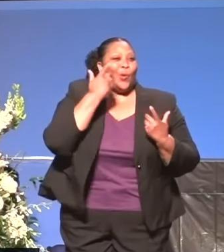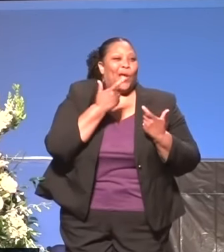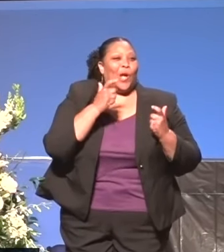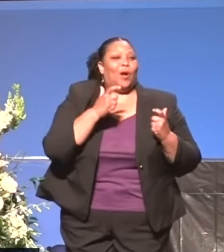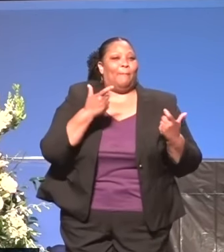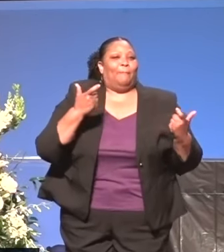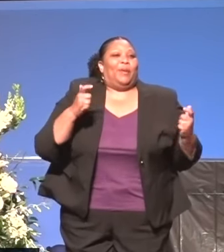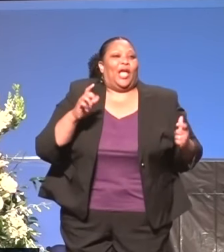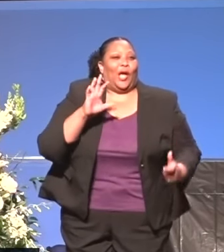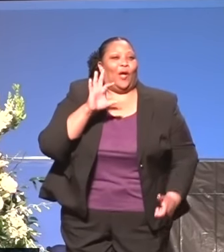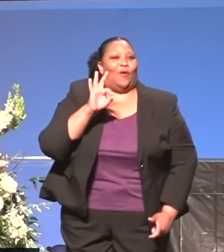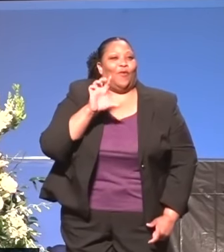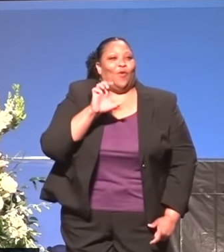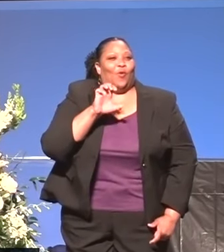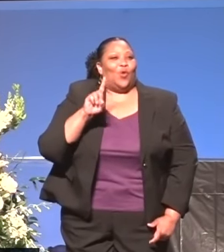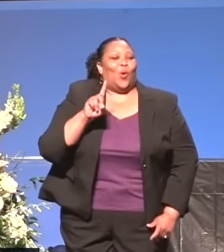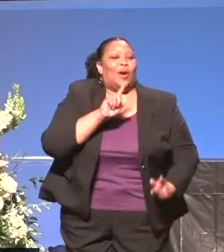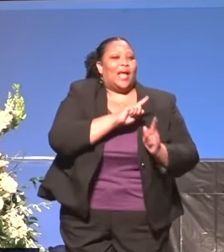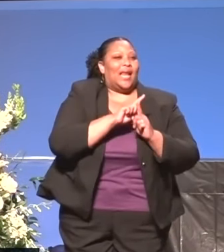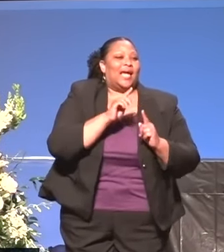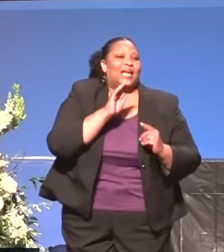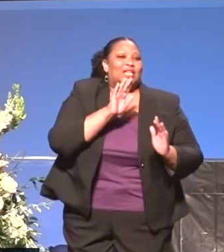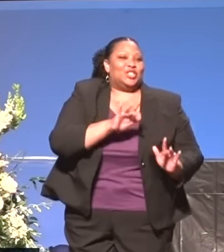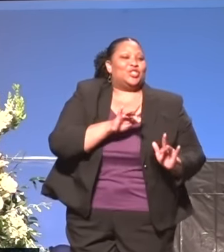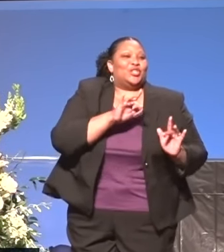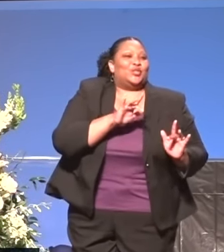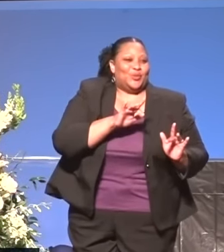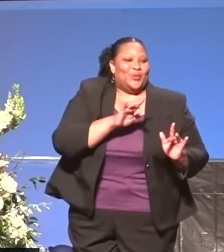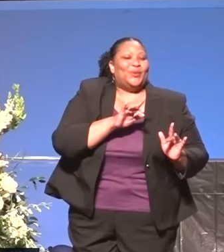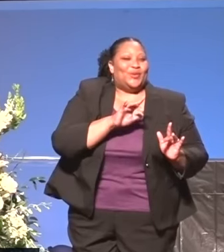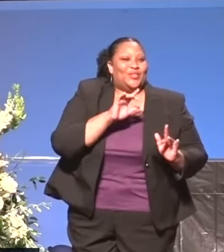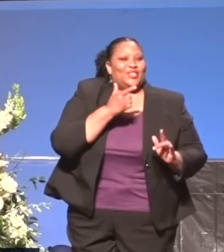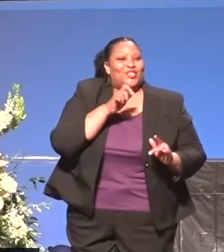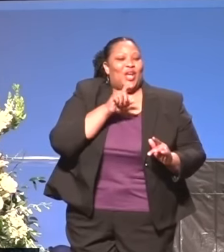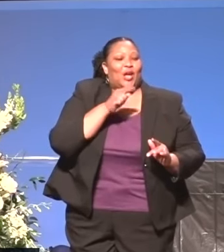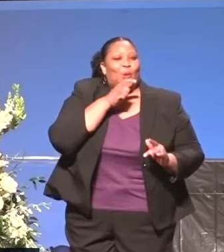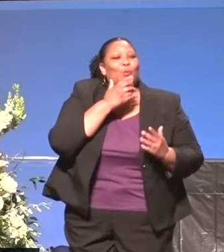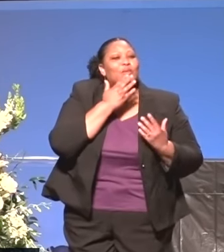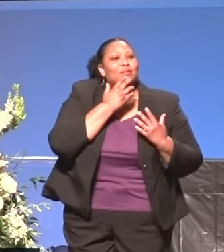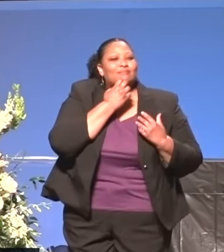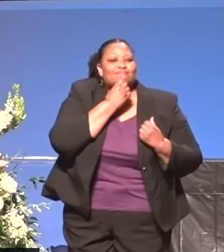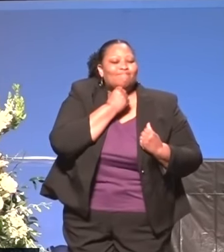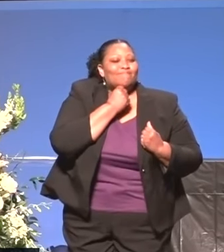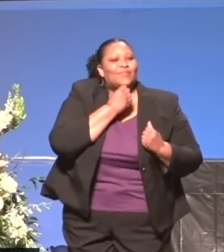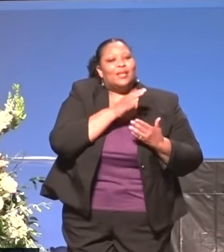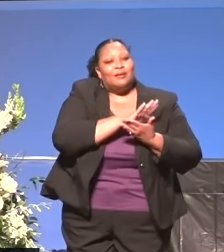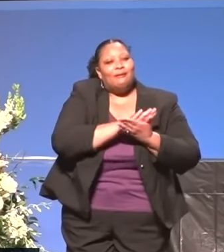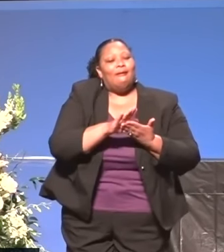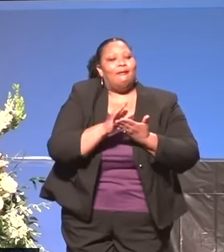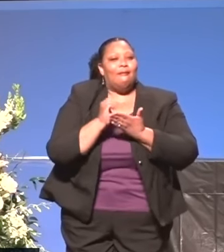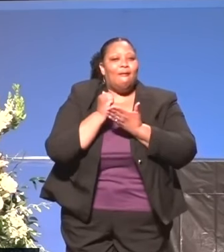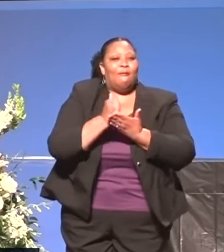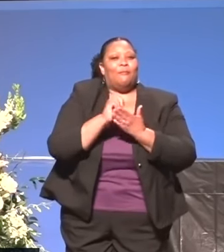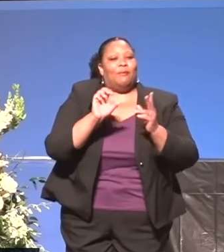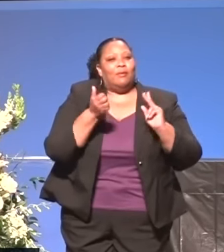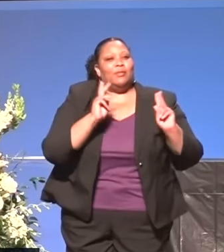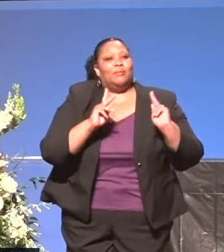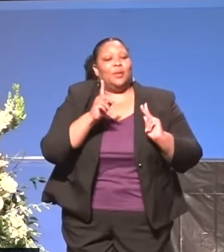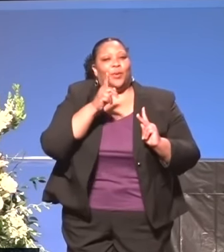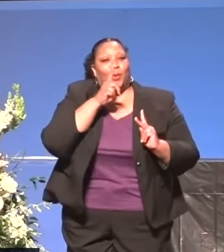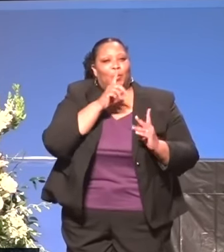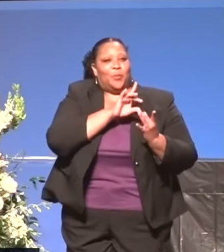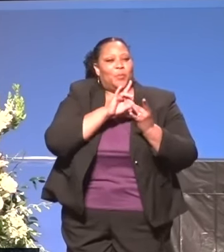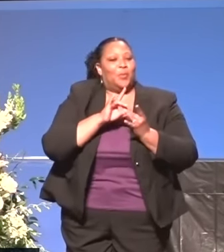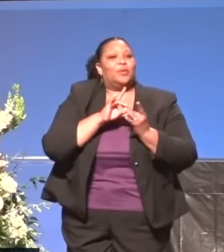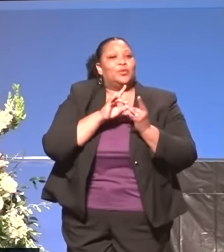Floyd and the gentle giant, was steadfast in his kindness and devotion to helping his fellow Jack Yates